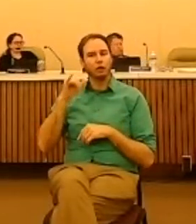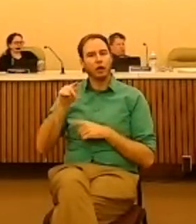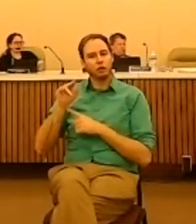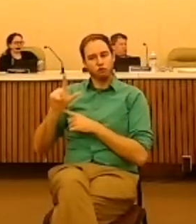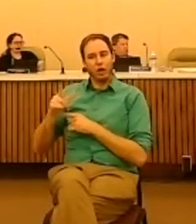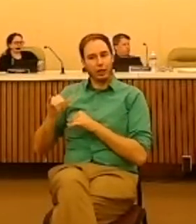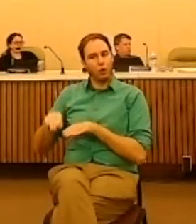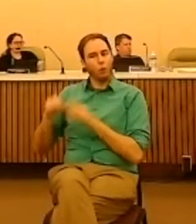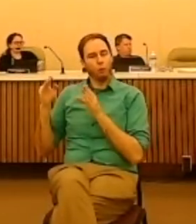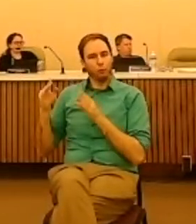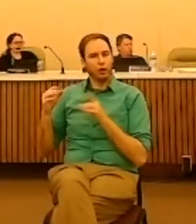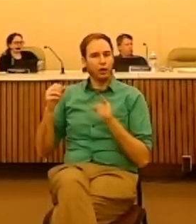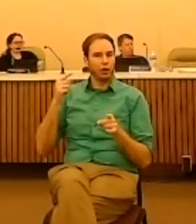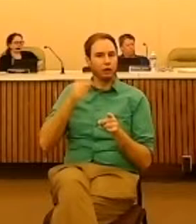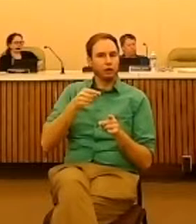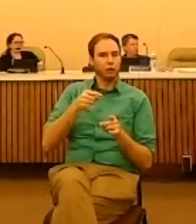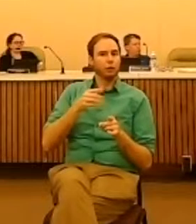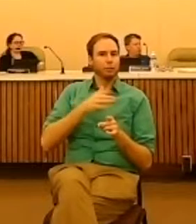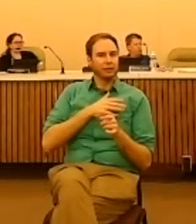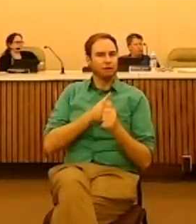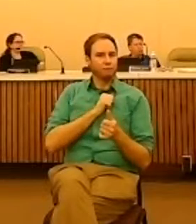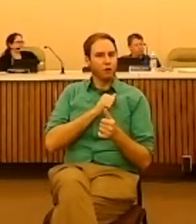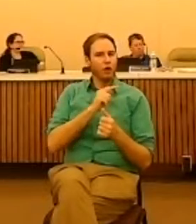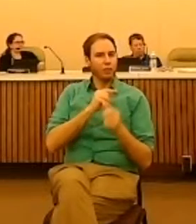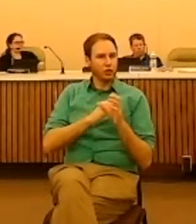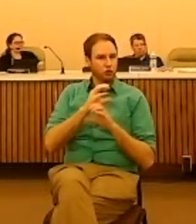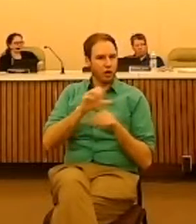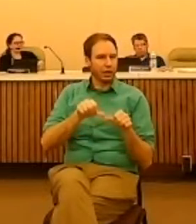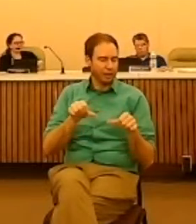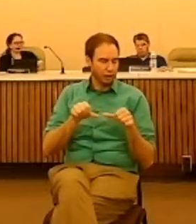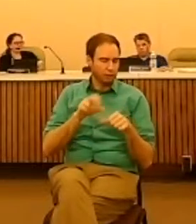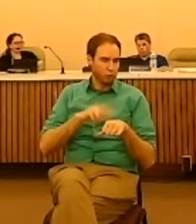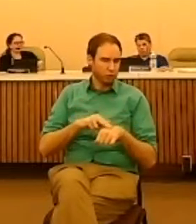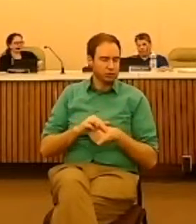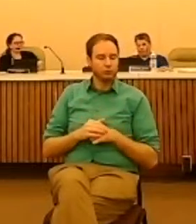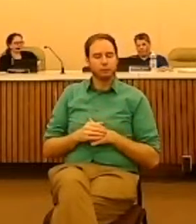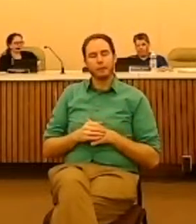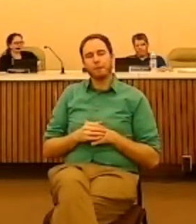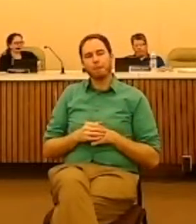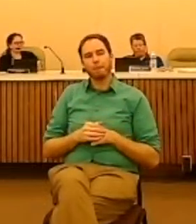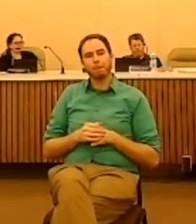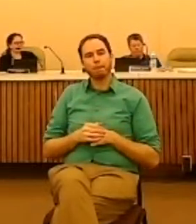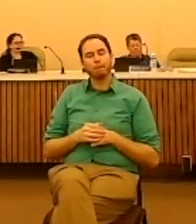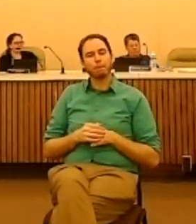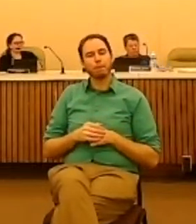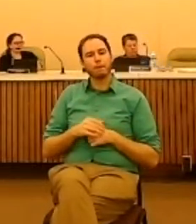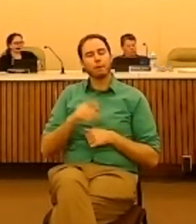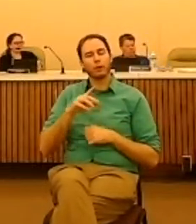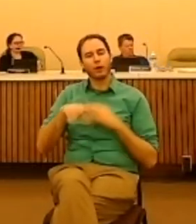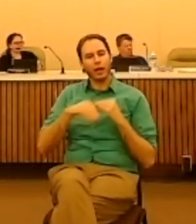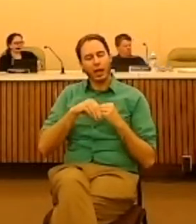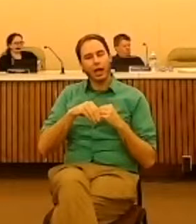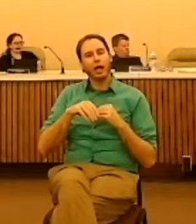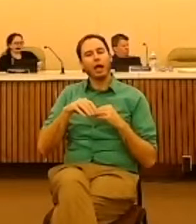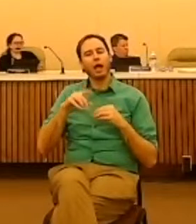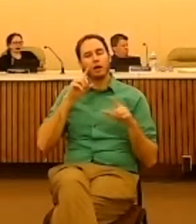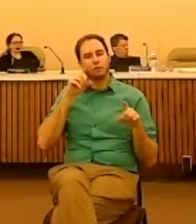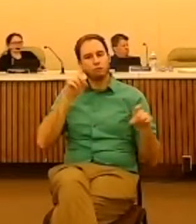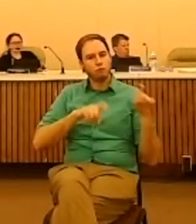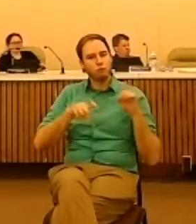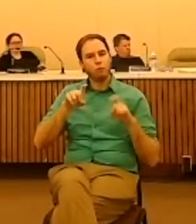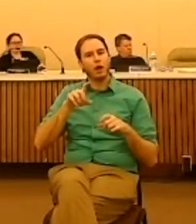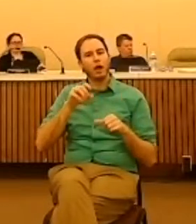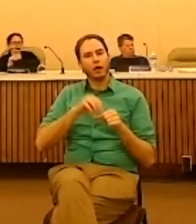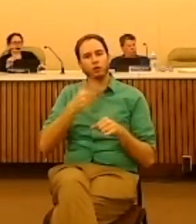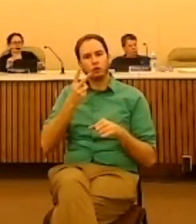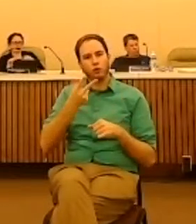still open over there, but please stay away from the construction areas. The acoustic spray foam in 2 out of the 3 rooms at the rec